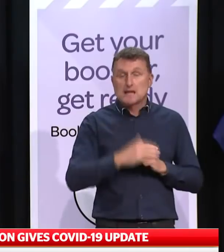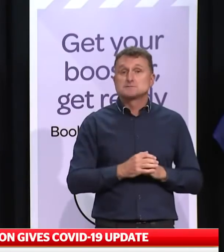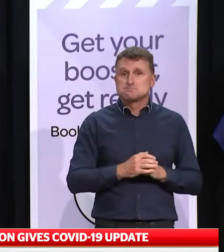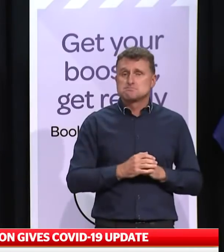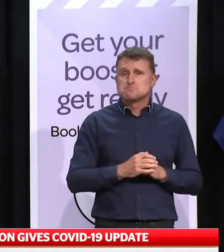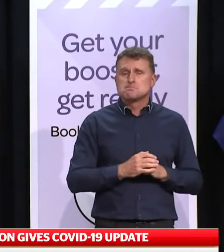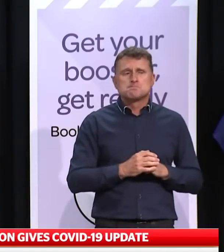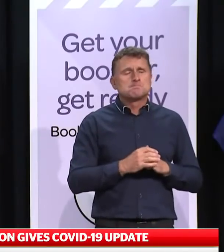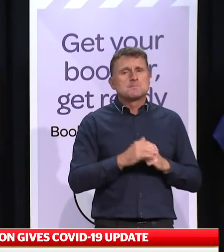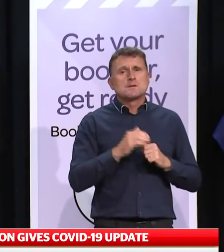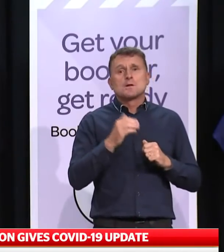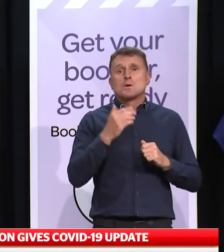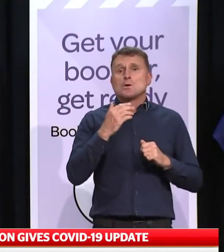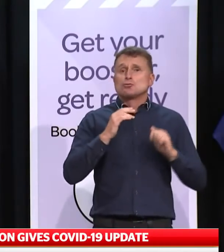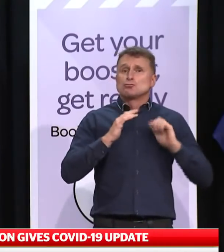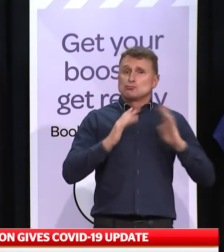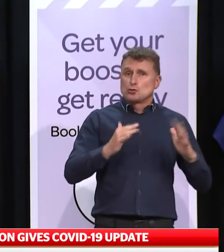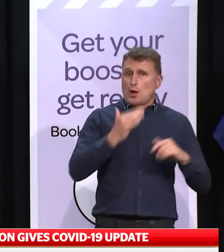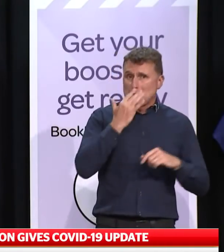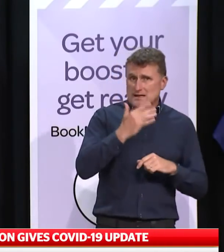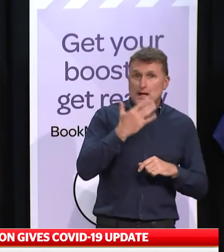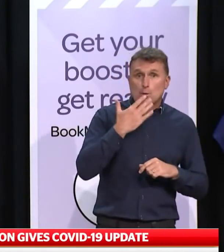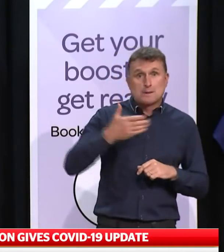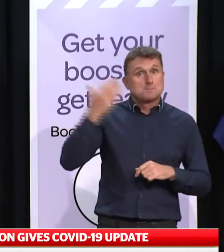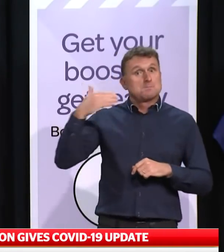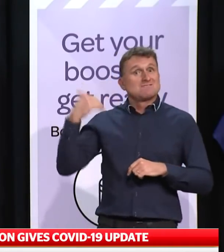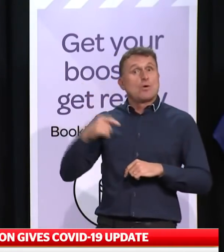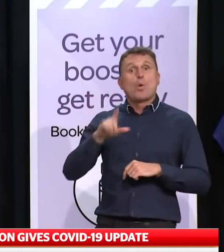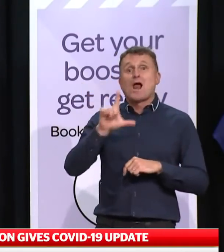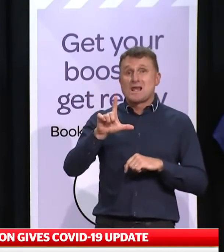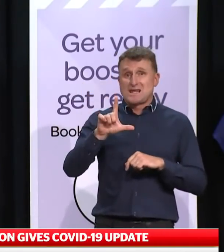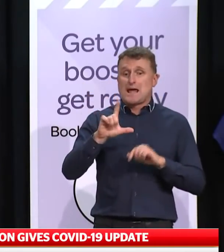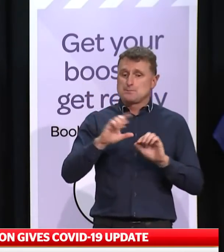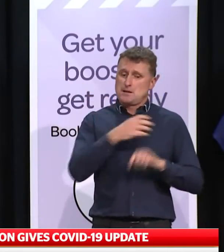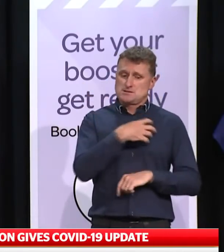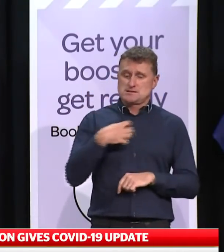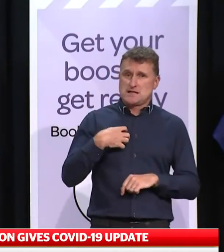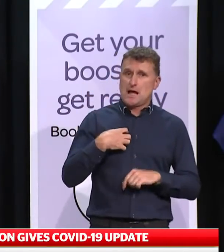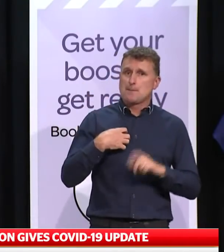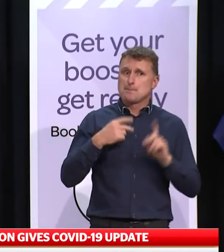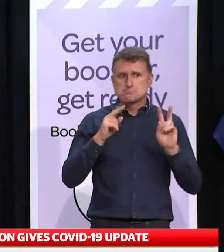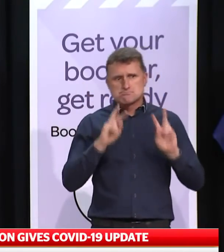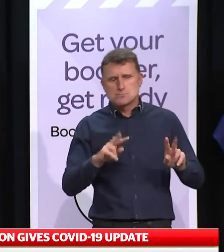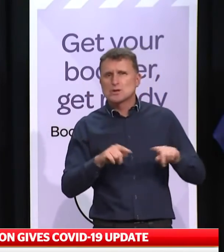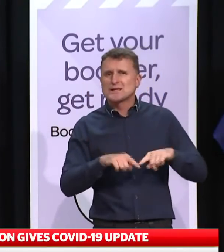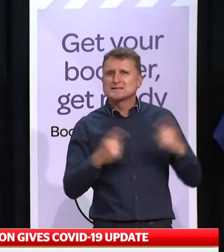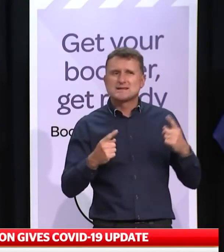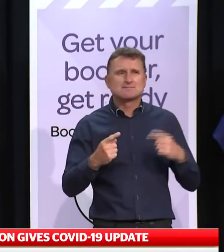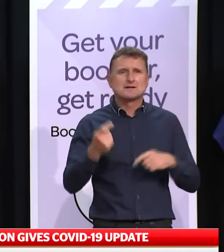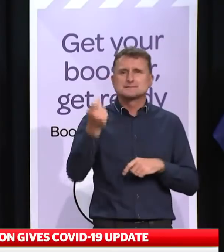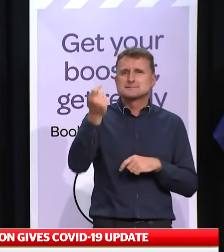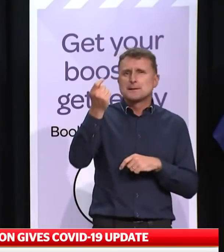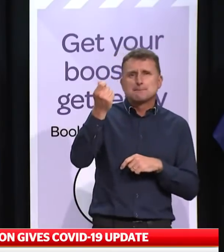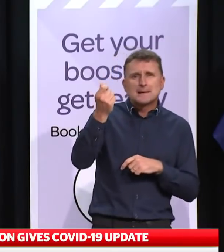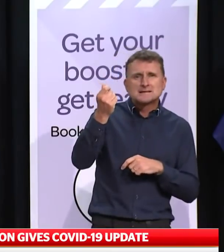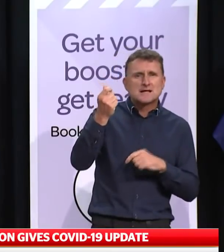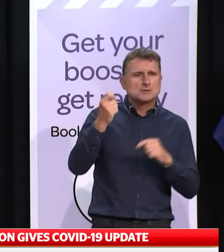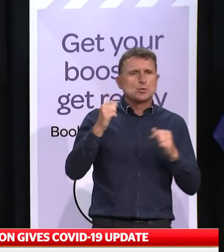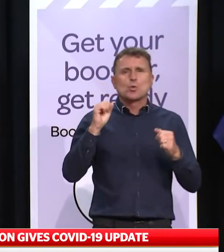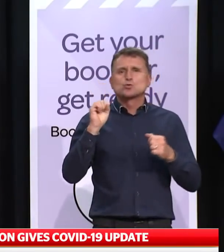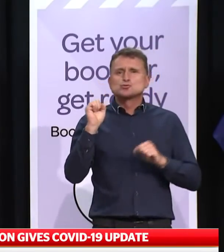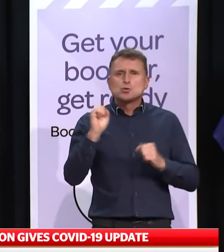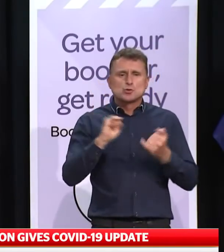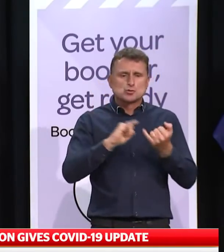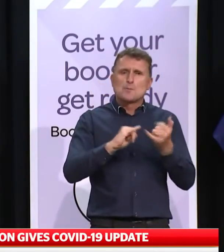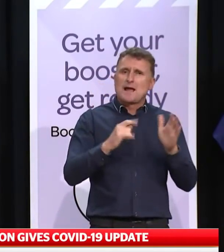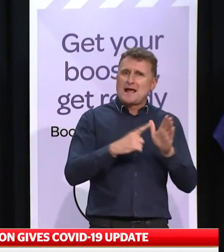its policies together, we have looked at a variety of equity issues built around superannuation. In the end, we came to the